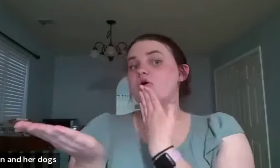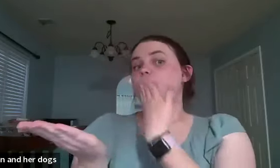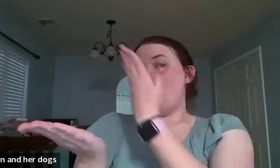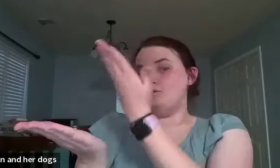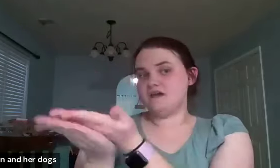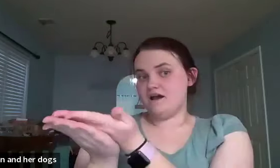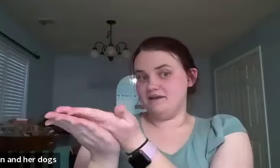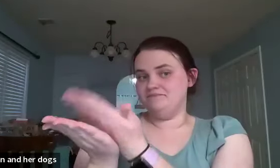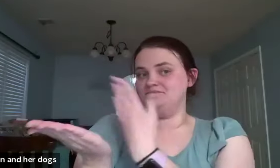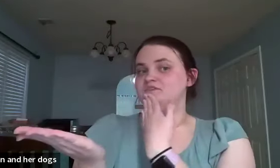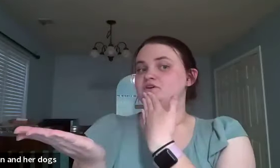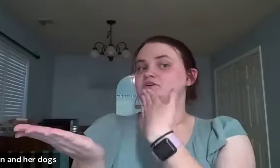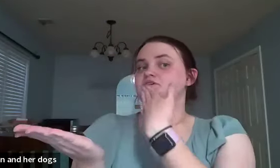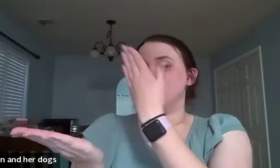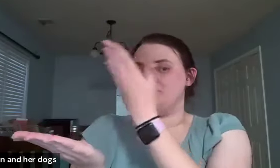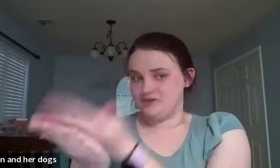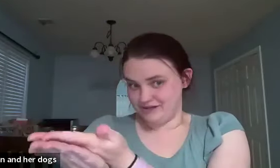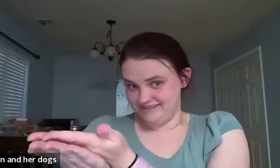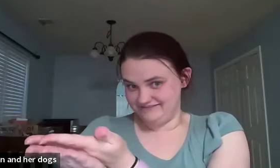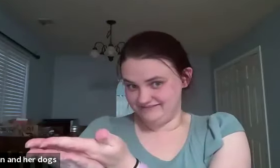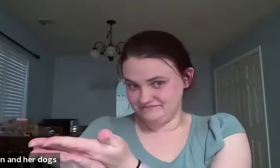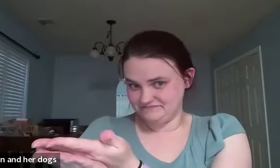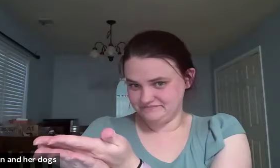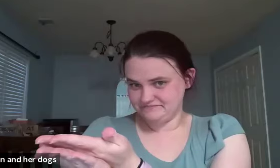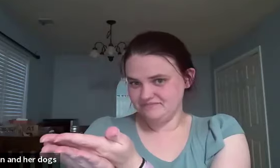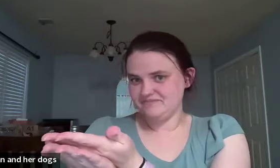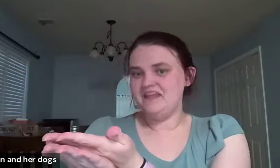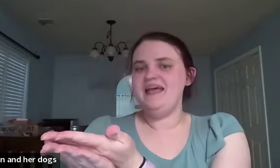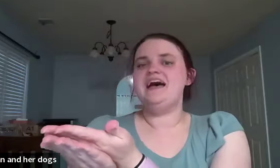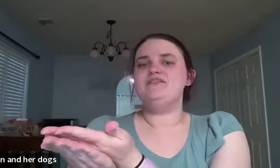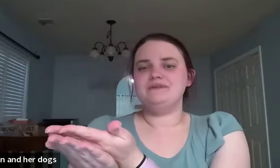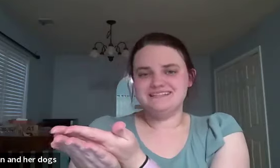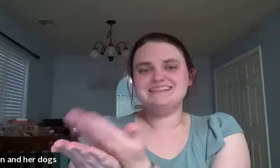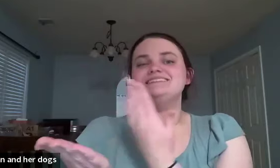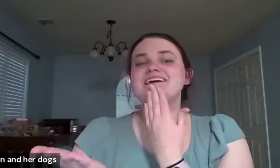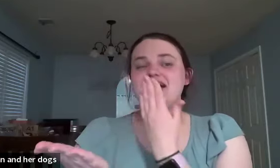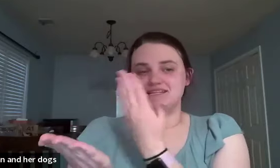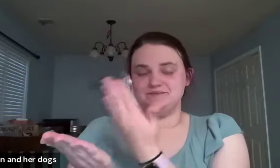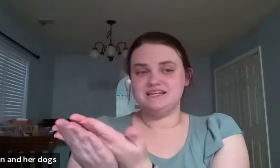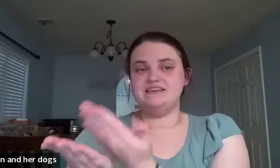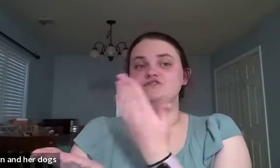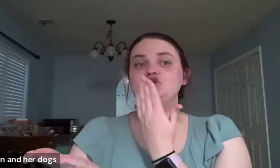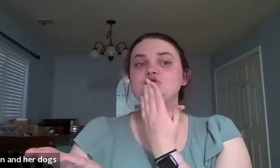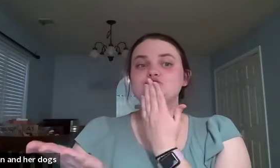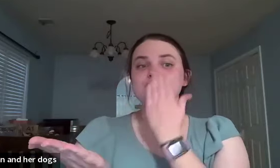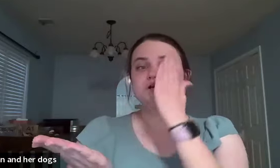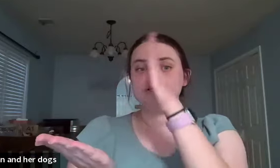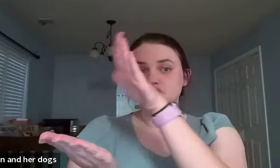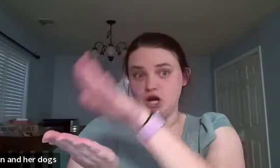the whole time. Good. And the reason I say that is because if you